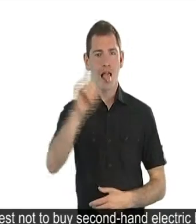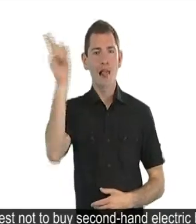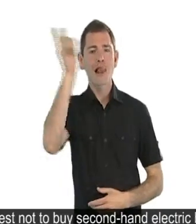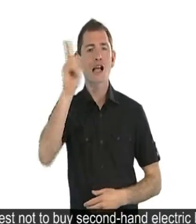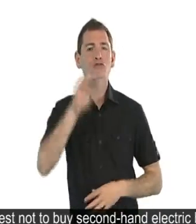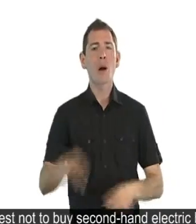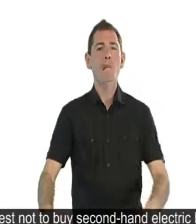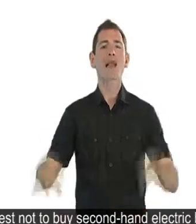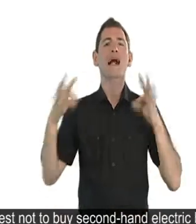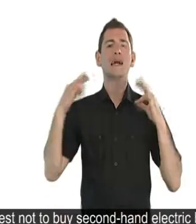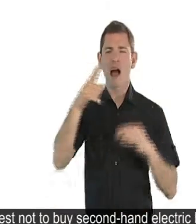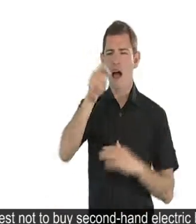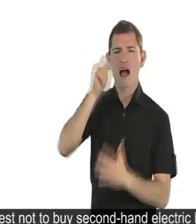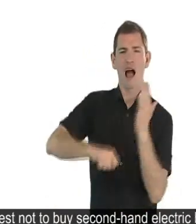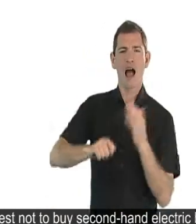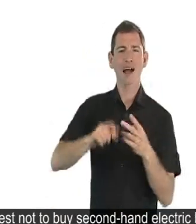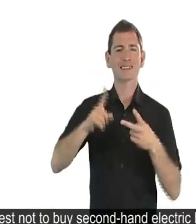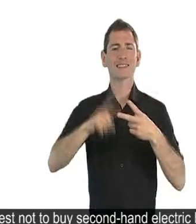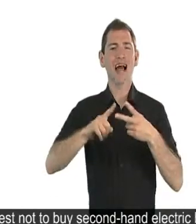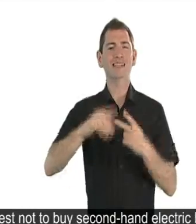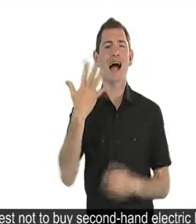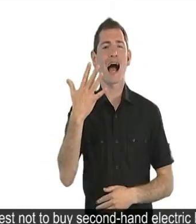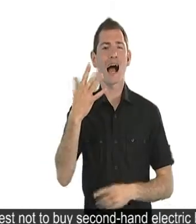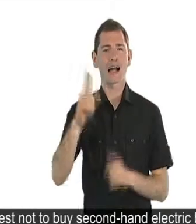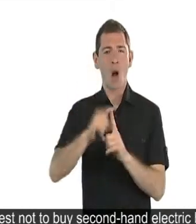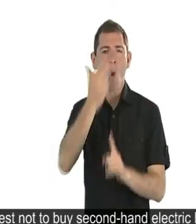It is best not to buy second-hand electric blankets.